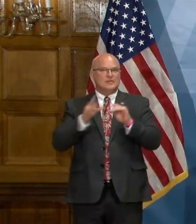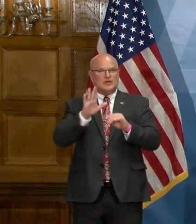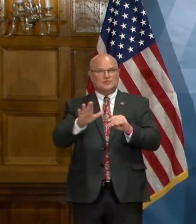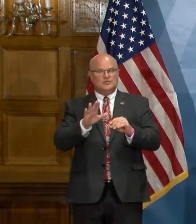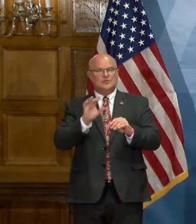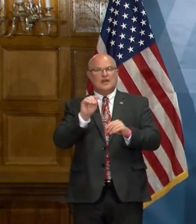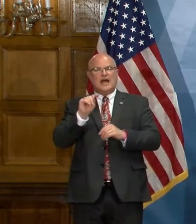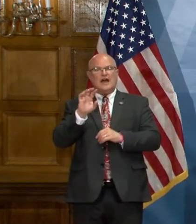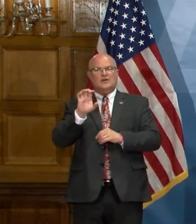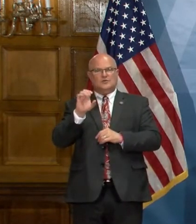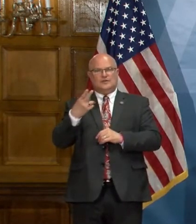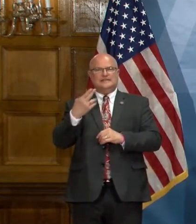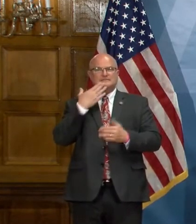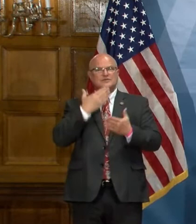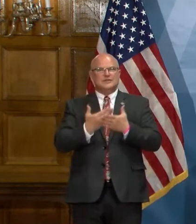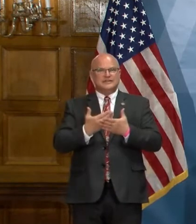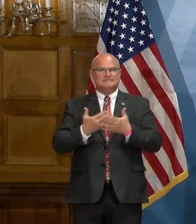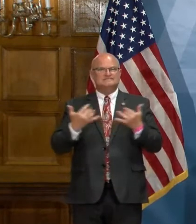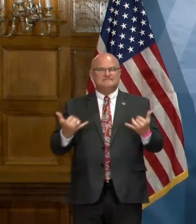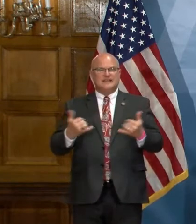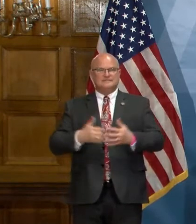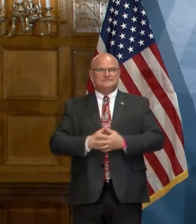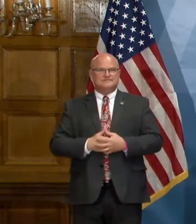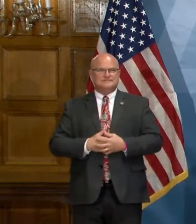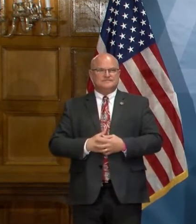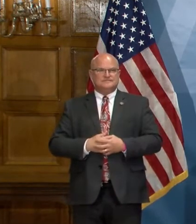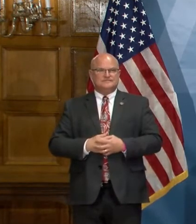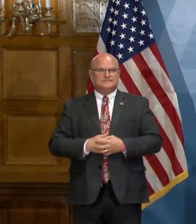your outreach, that would be good, please.